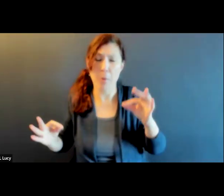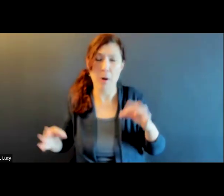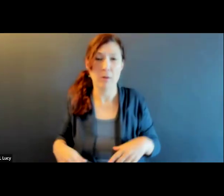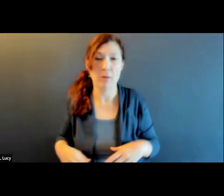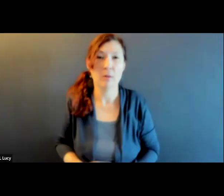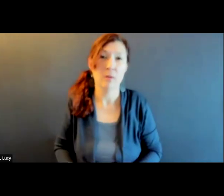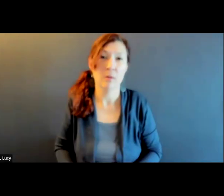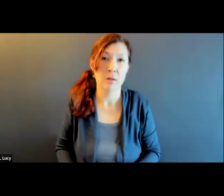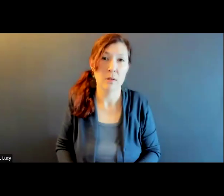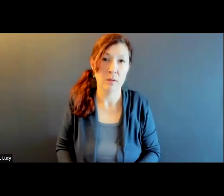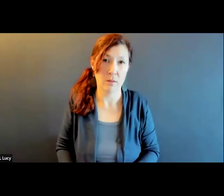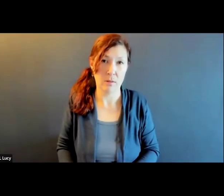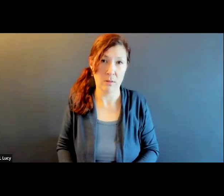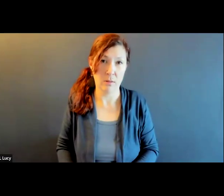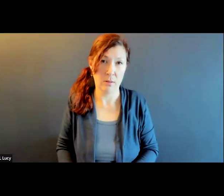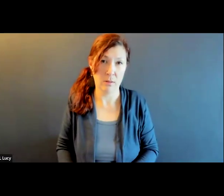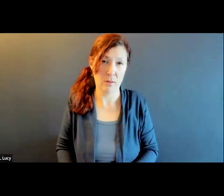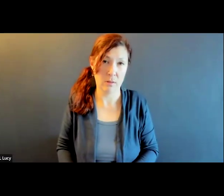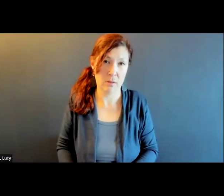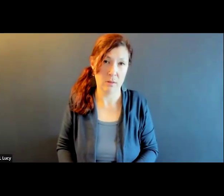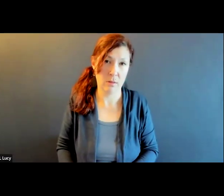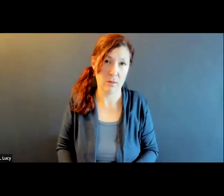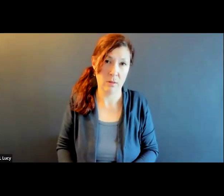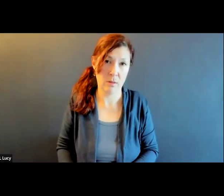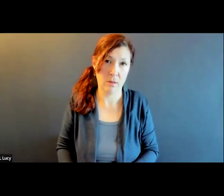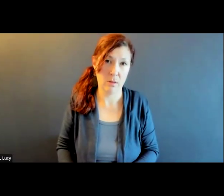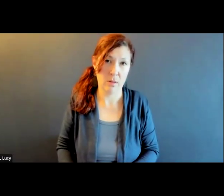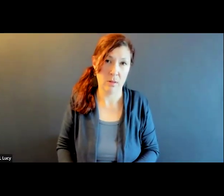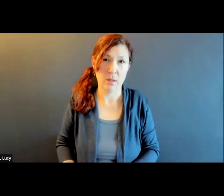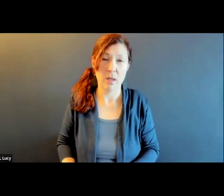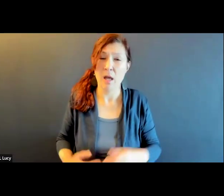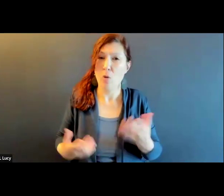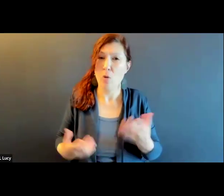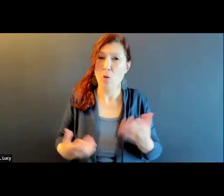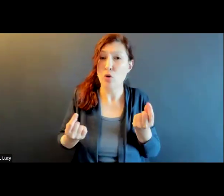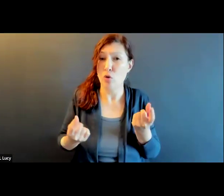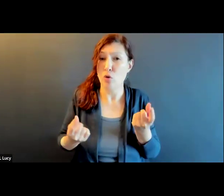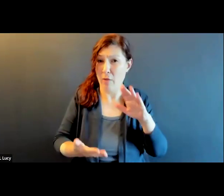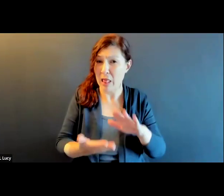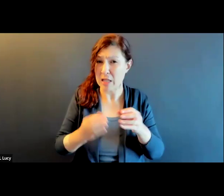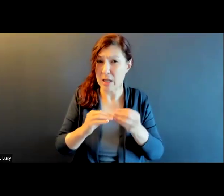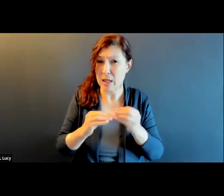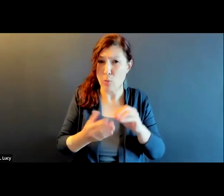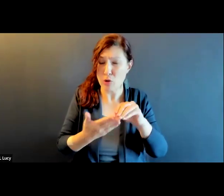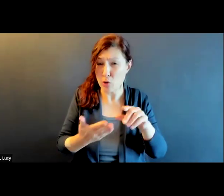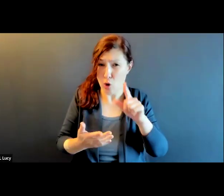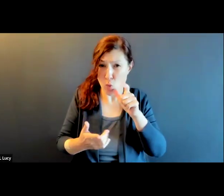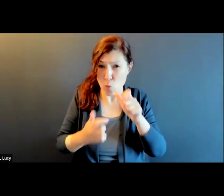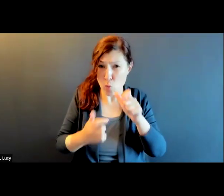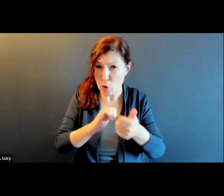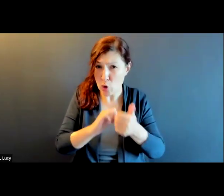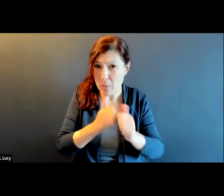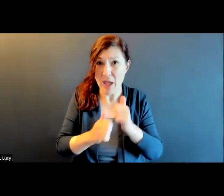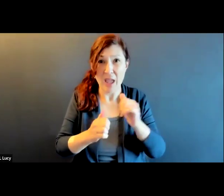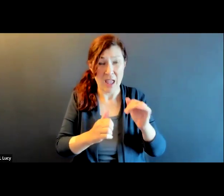going in by lessening the number of people that are competing? Because right now we continuously have all of those